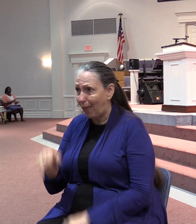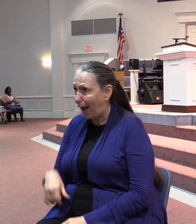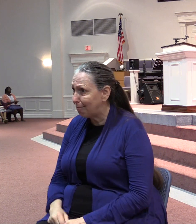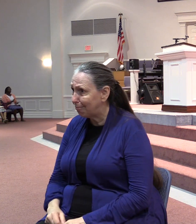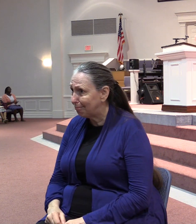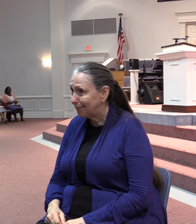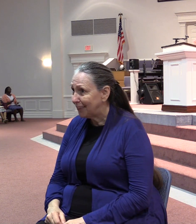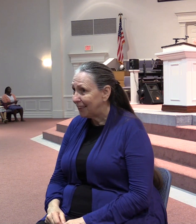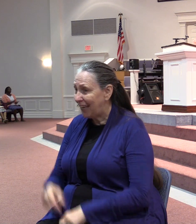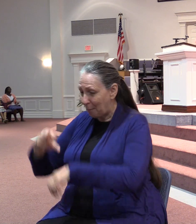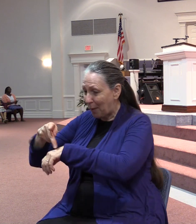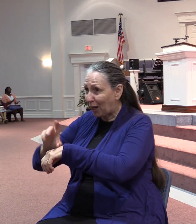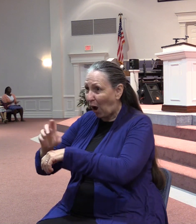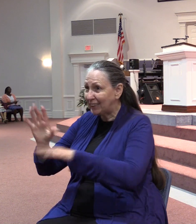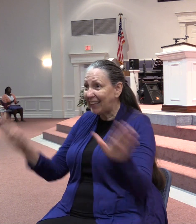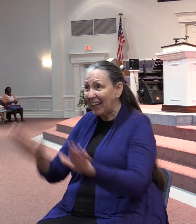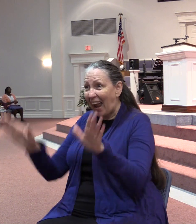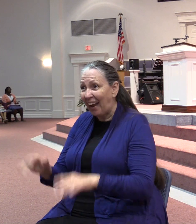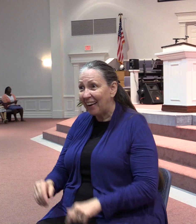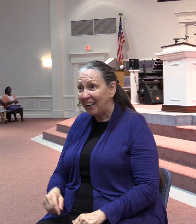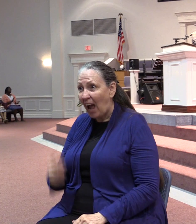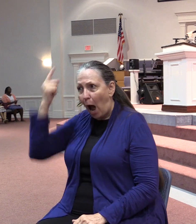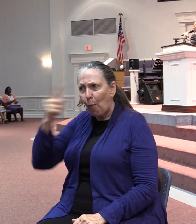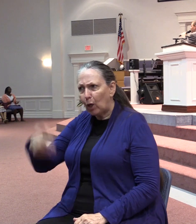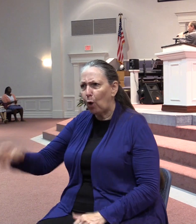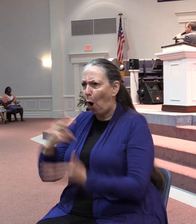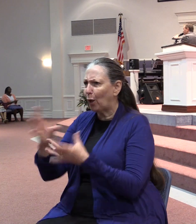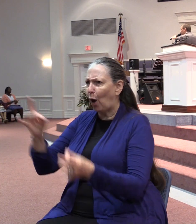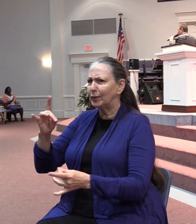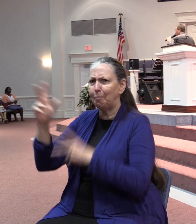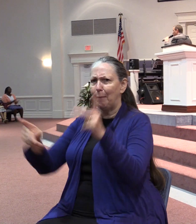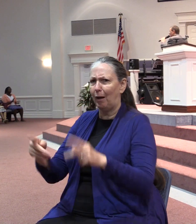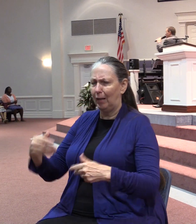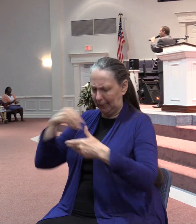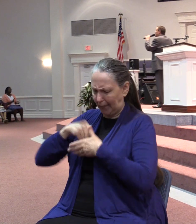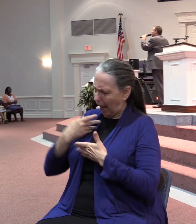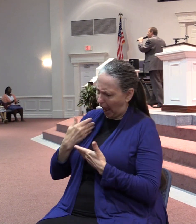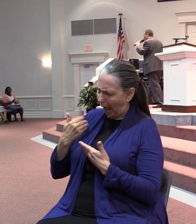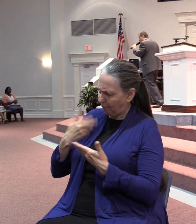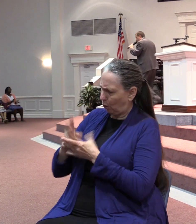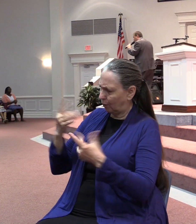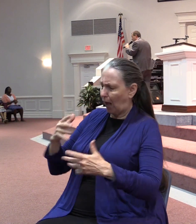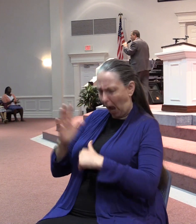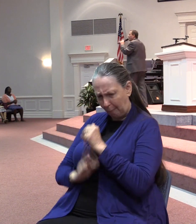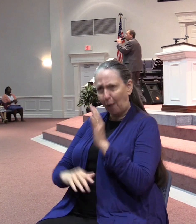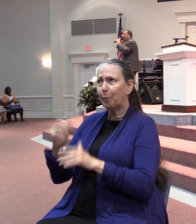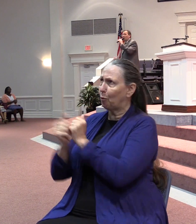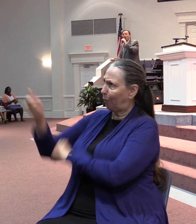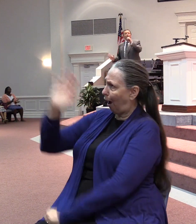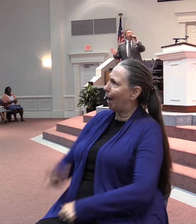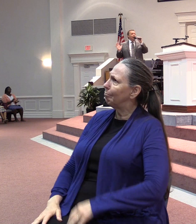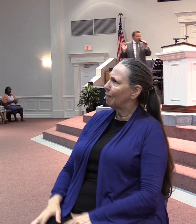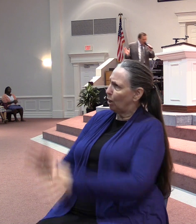It's Pentecost Sunday. I wonder if there are any Holy Ghost filled people that you're comfortable.